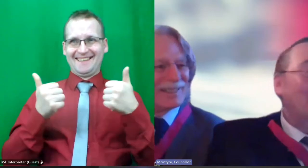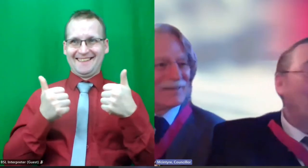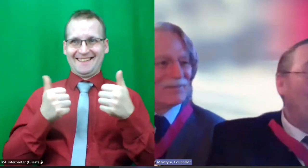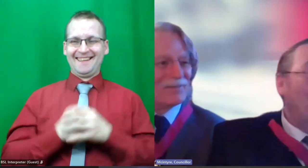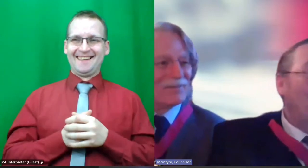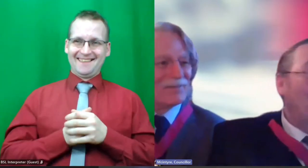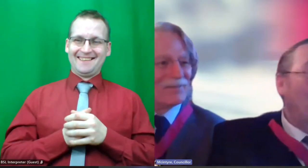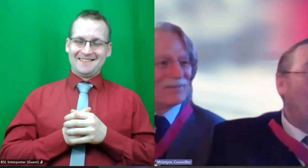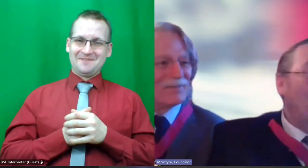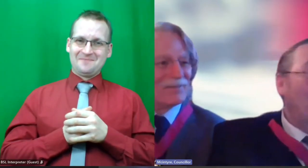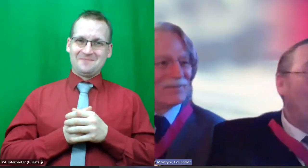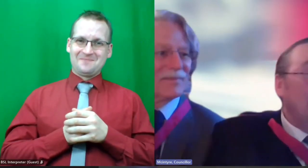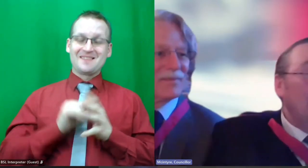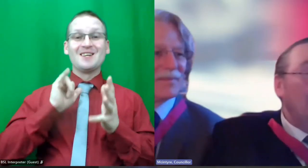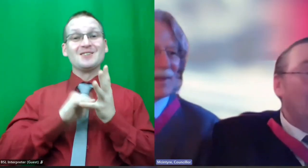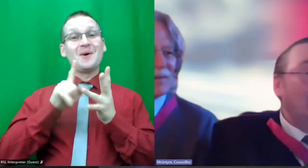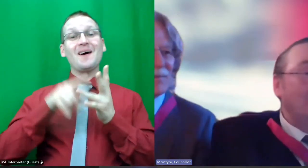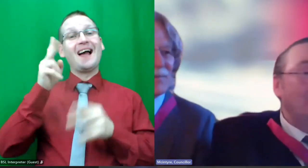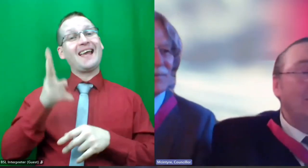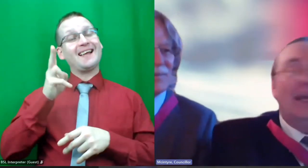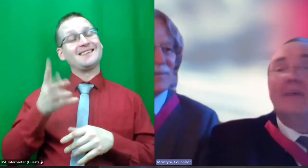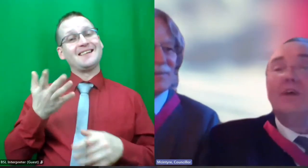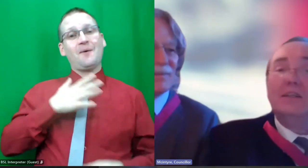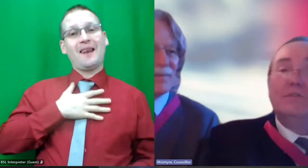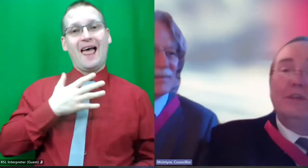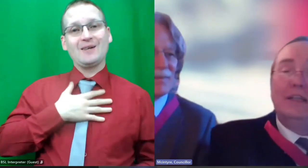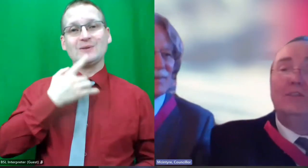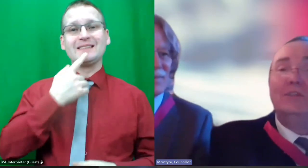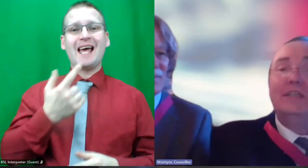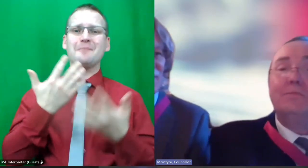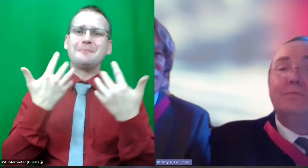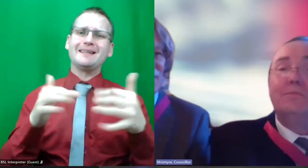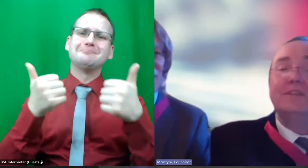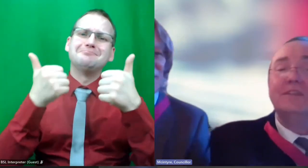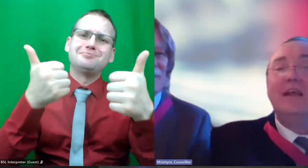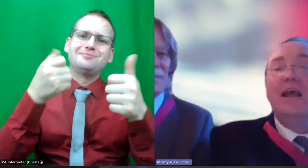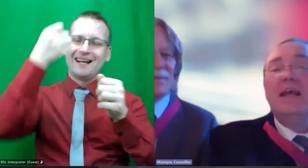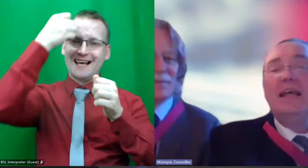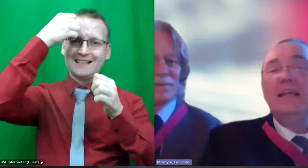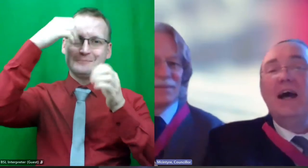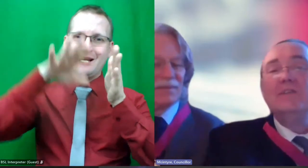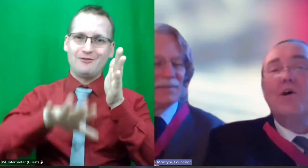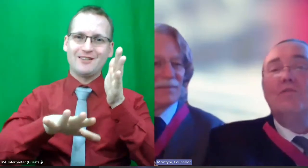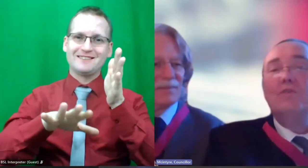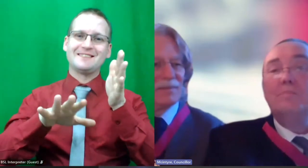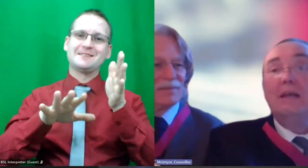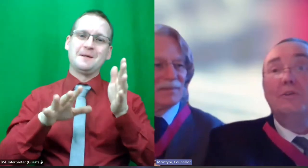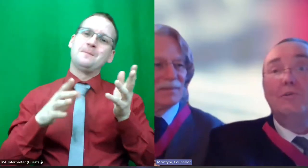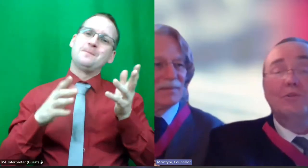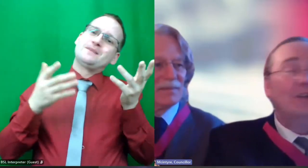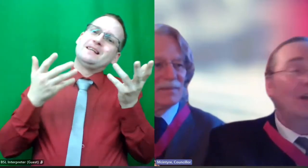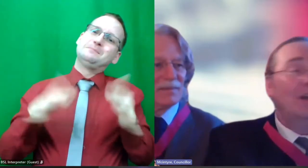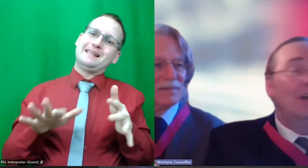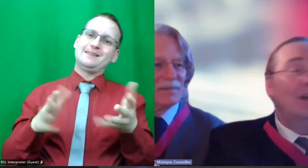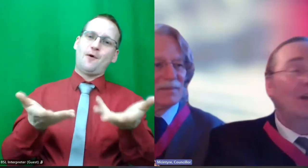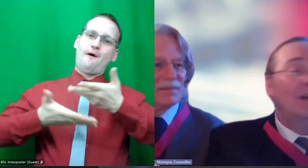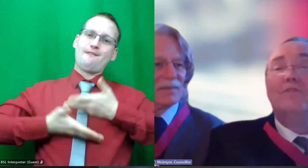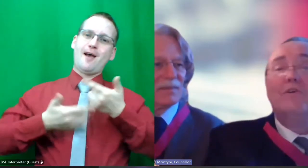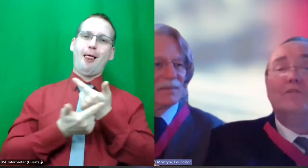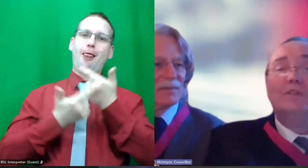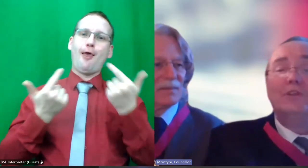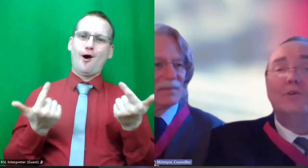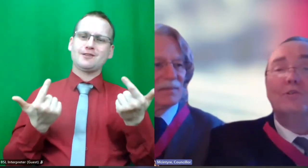So again, I'd like to say I've had a really good experience. It has offered me a lot, and